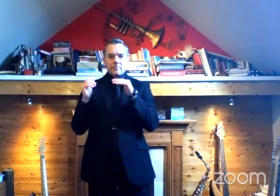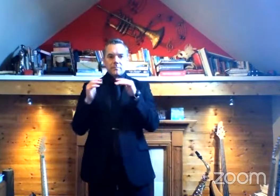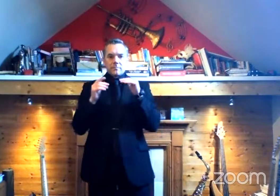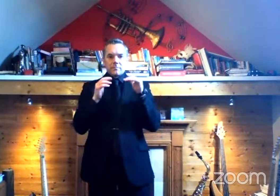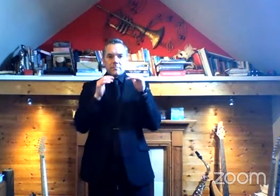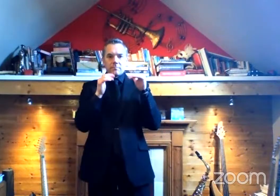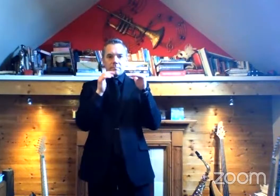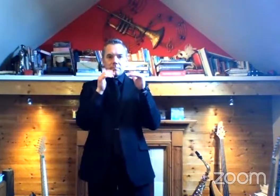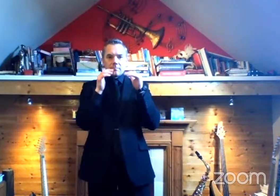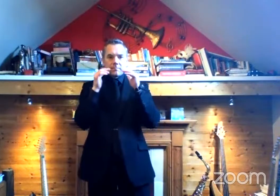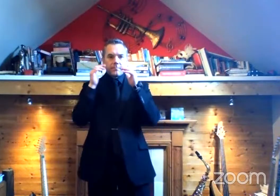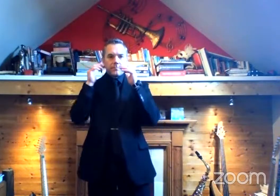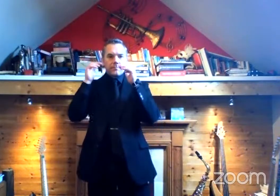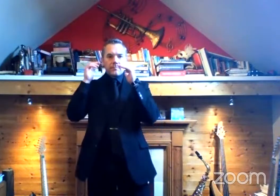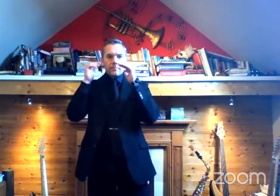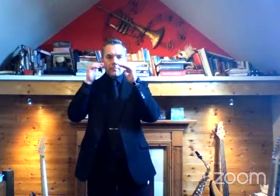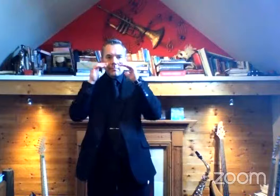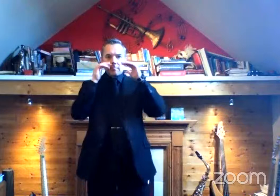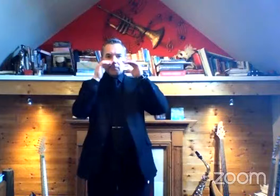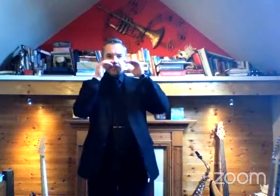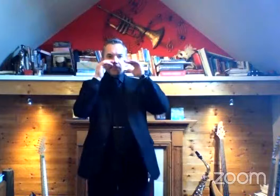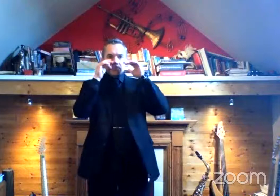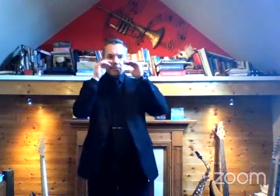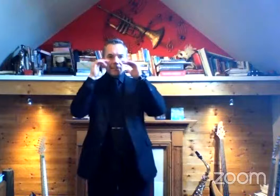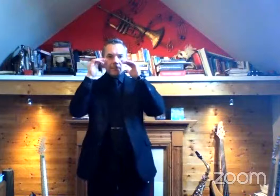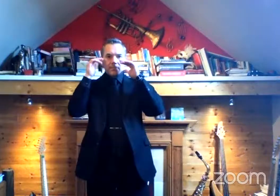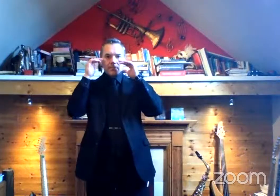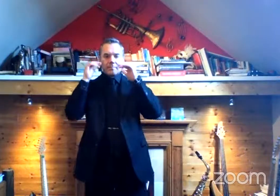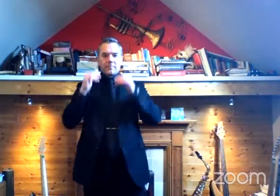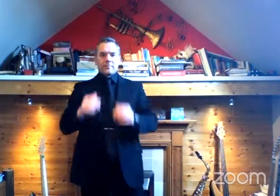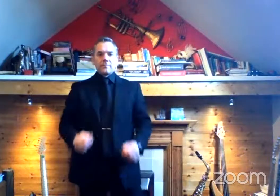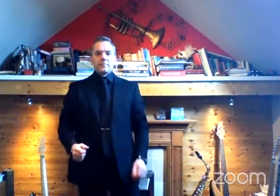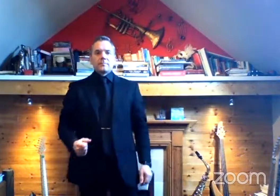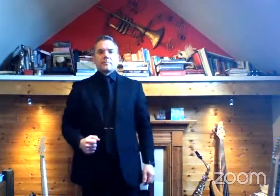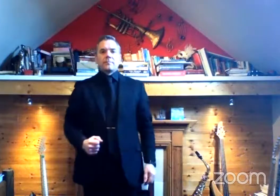salt water wells in my eyes.